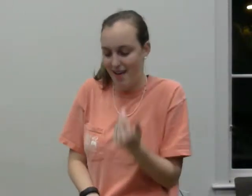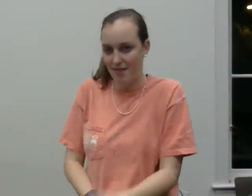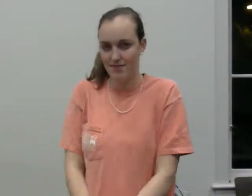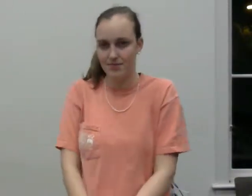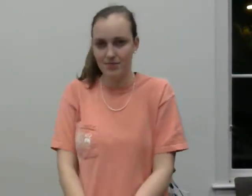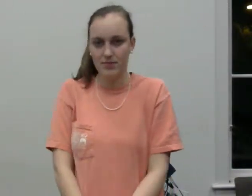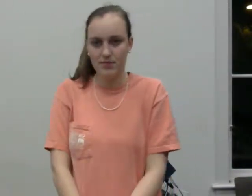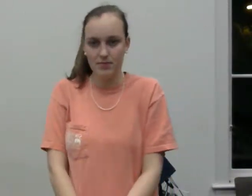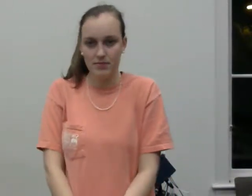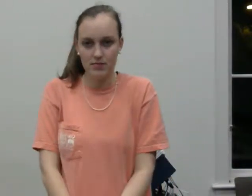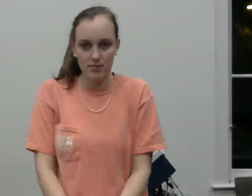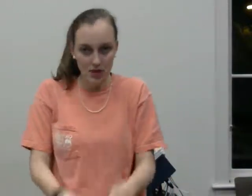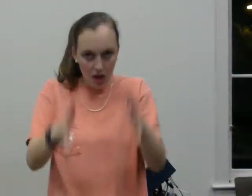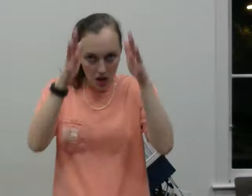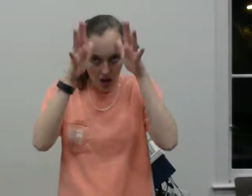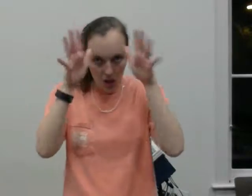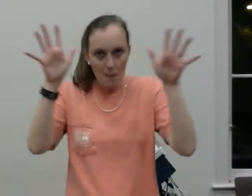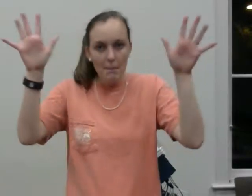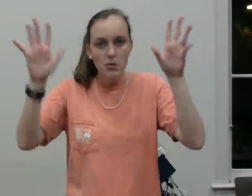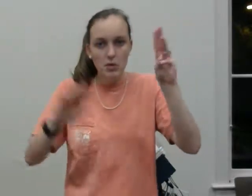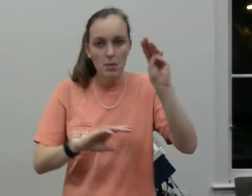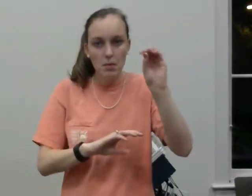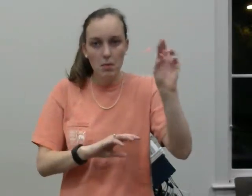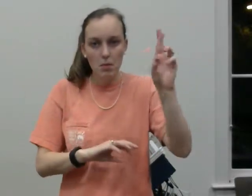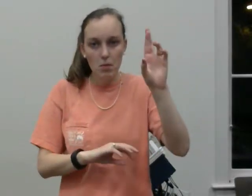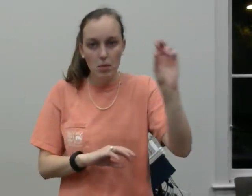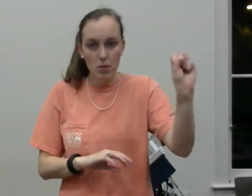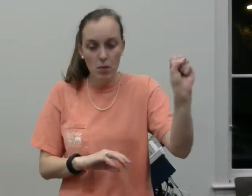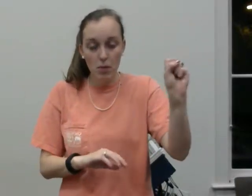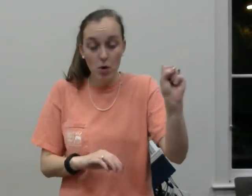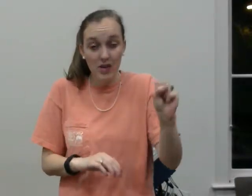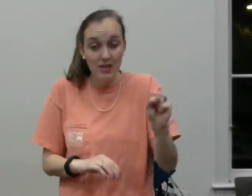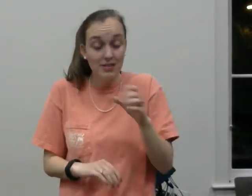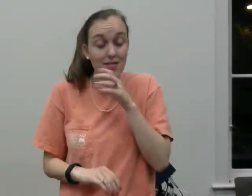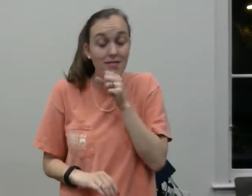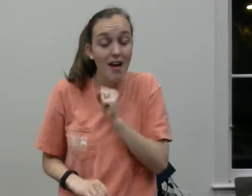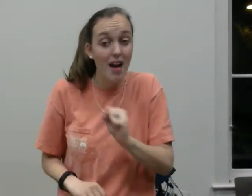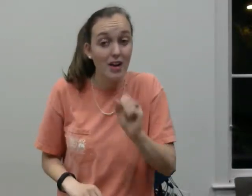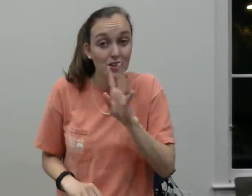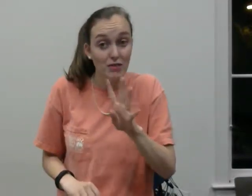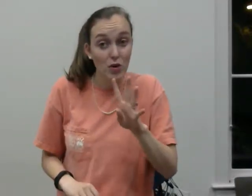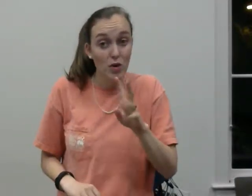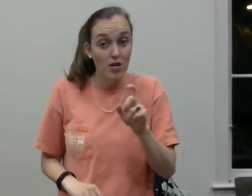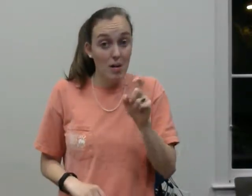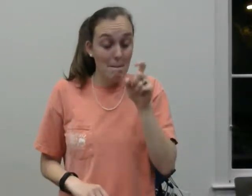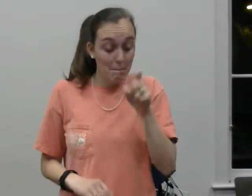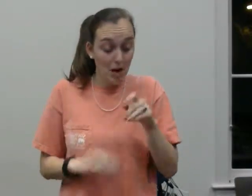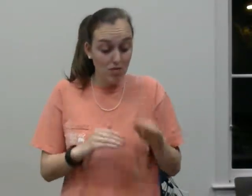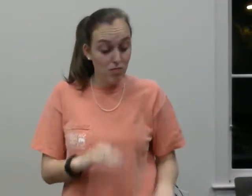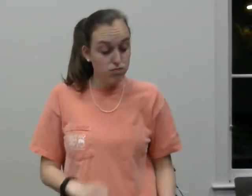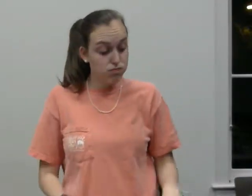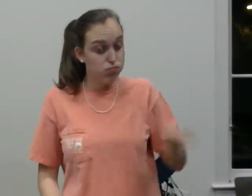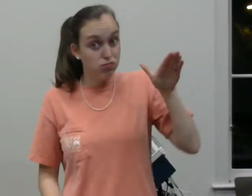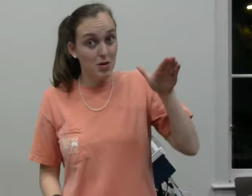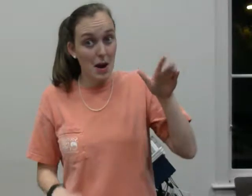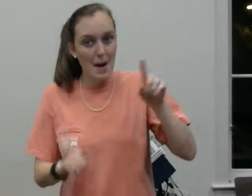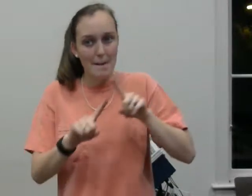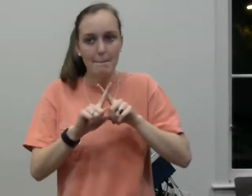Now, Morris was 4 years old and should have been full grown. But no matter how hard he tried, he couldn't grow an